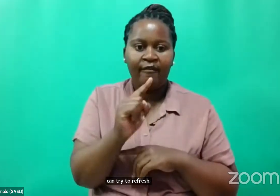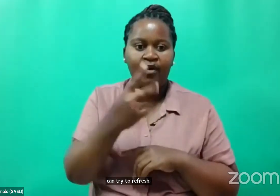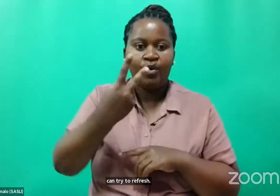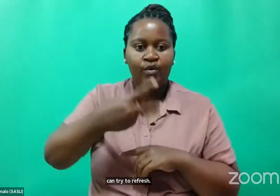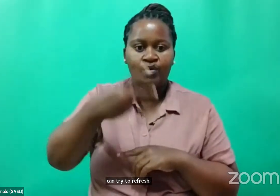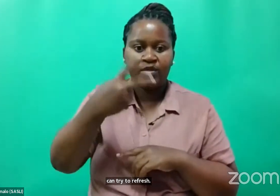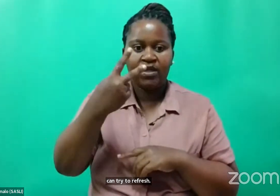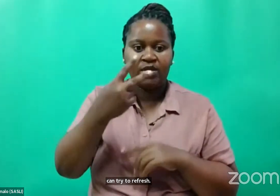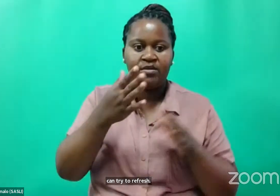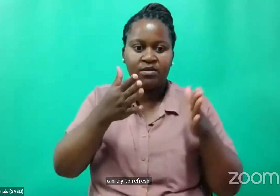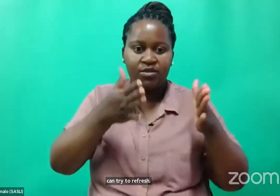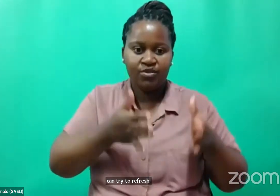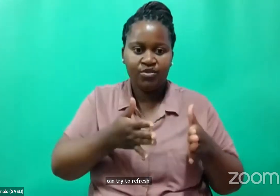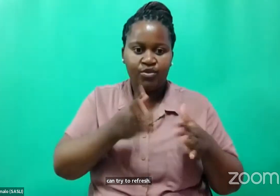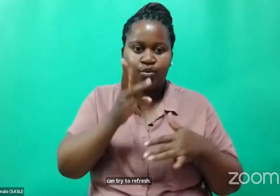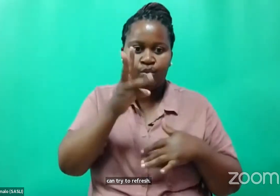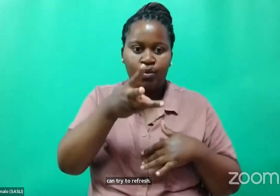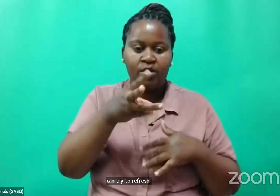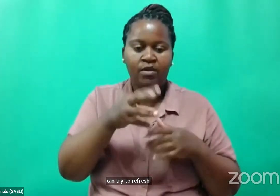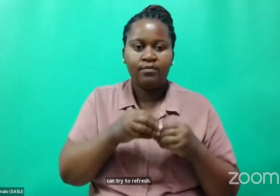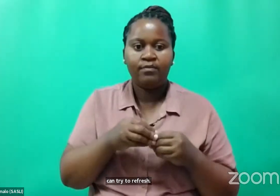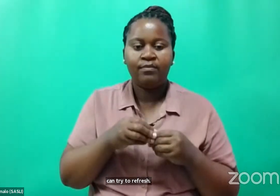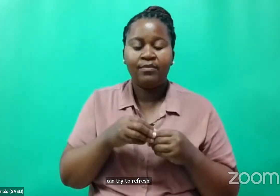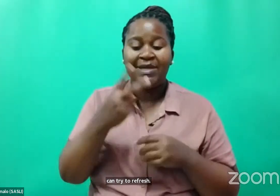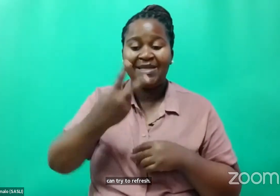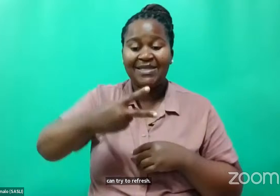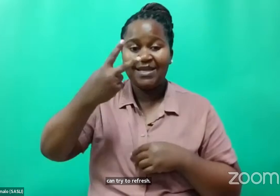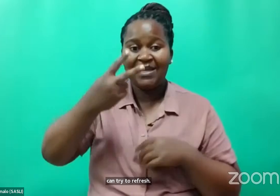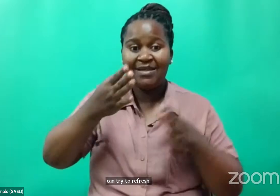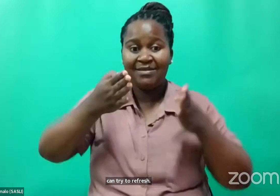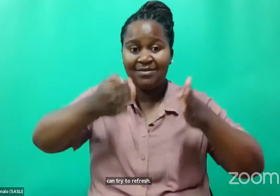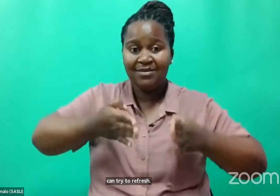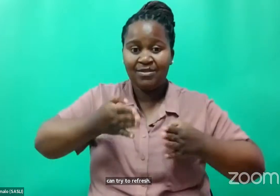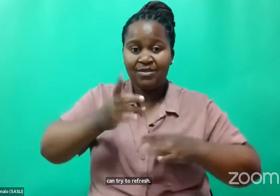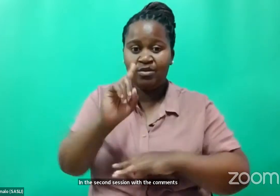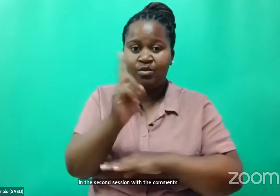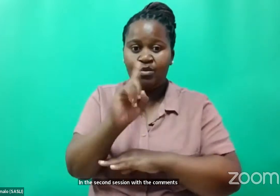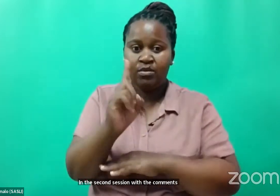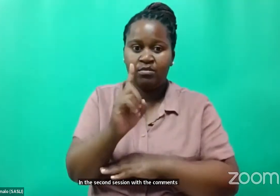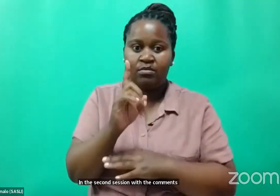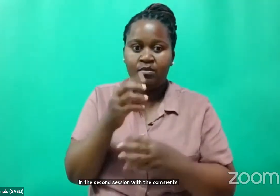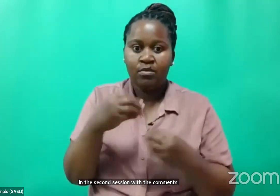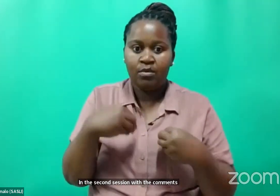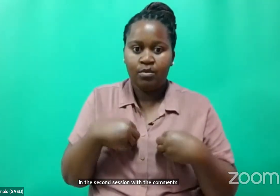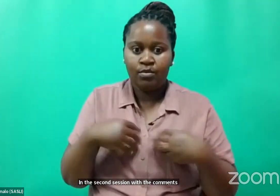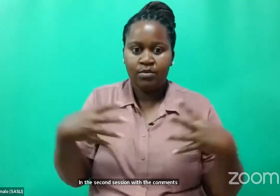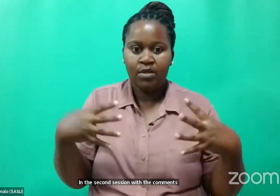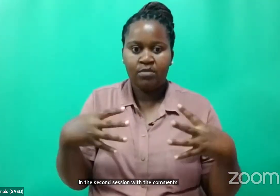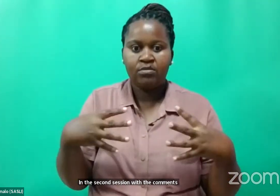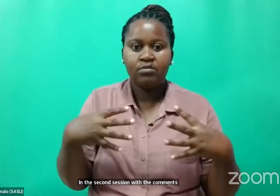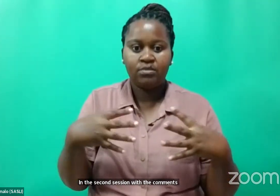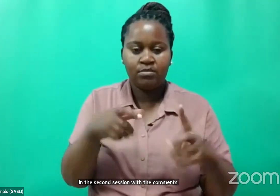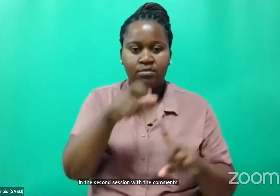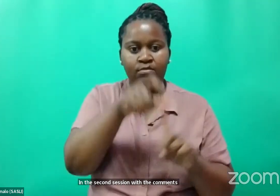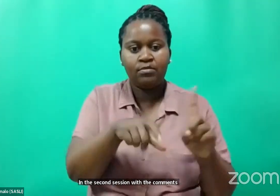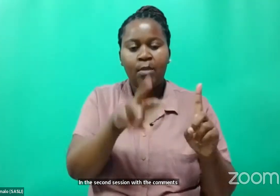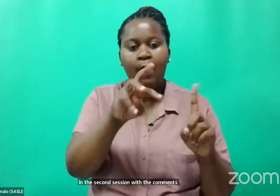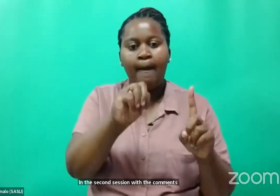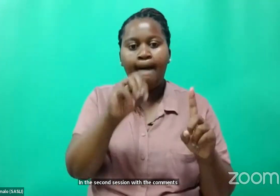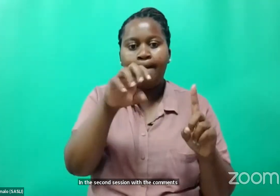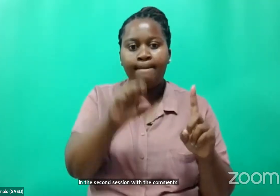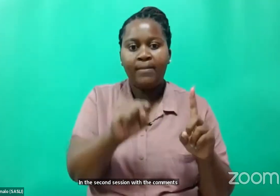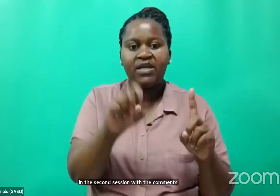session. In the second session, we will commence with Ms. Aba